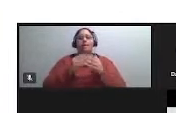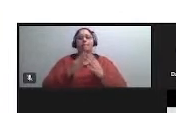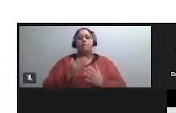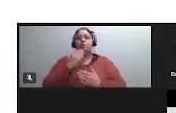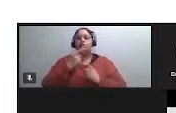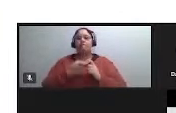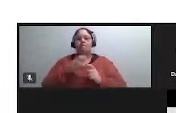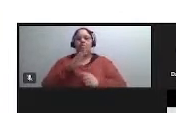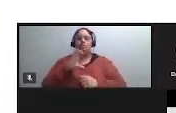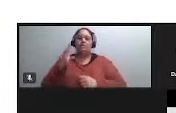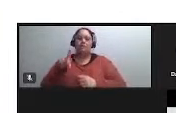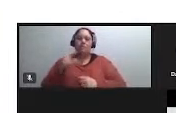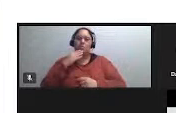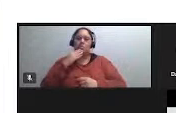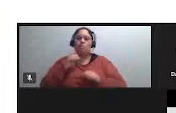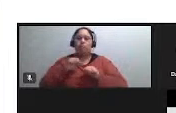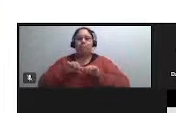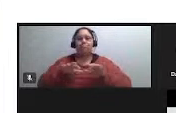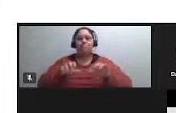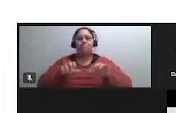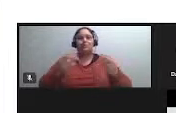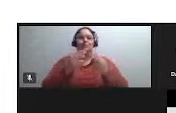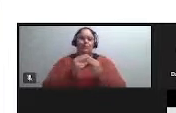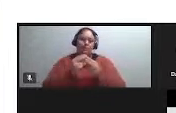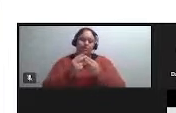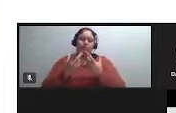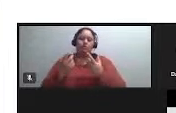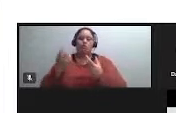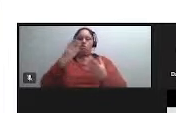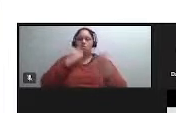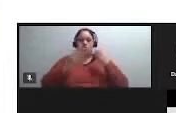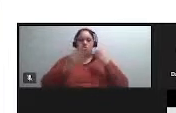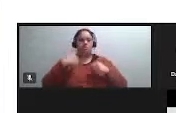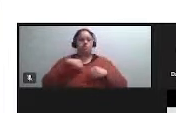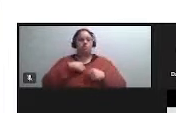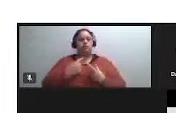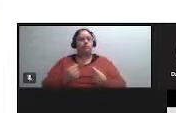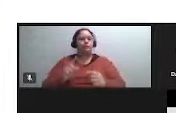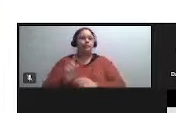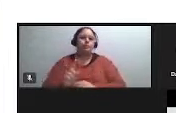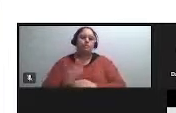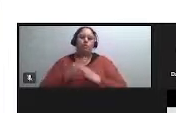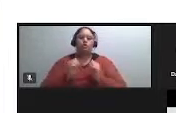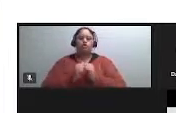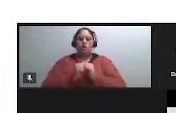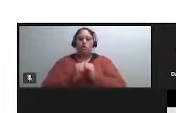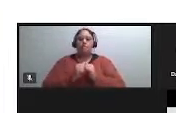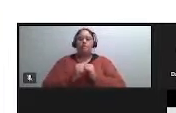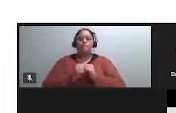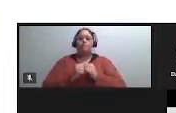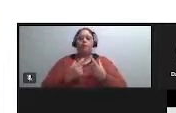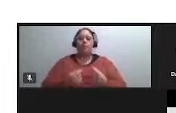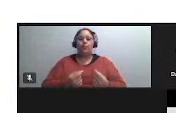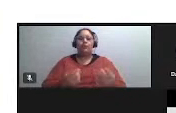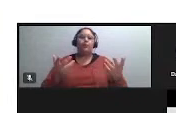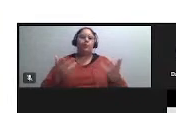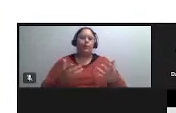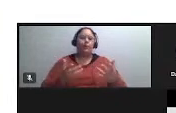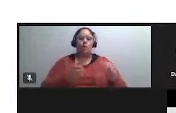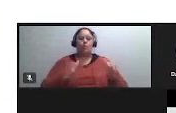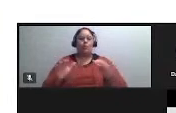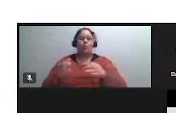the WCPP who reached out to this unit to request for workshops to be convened with